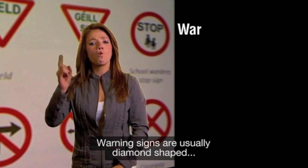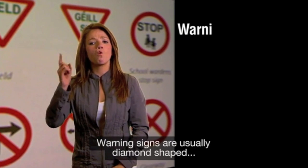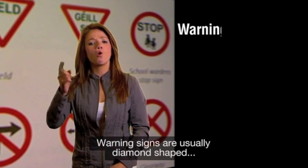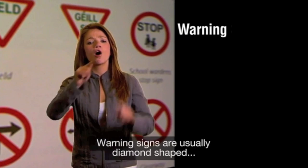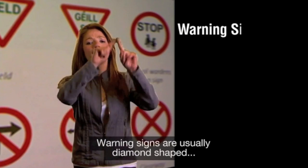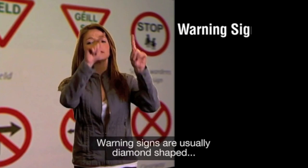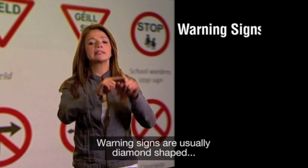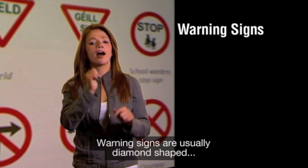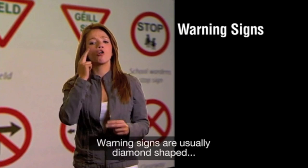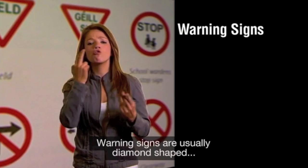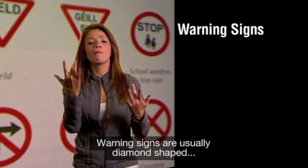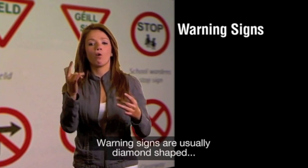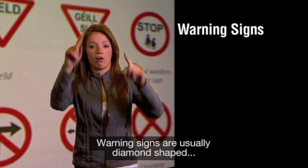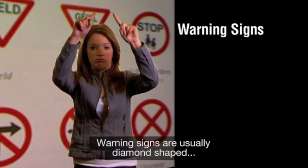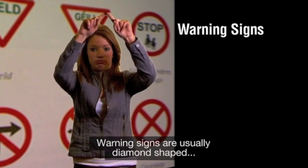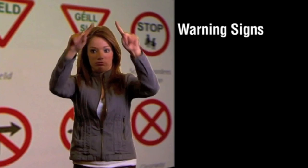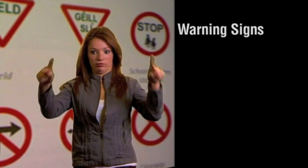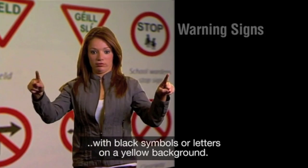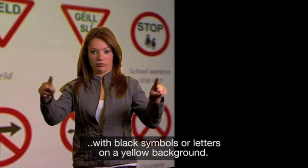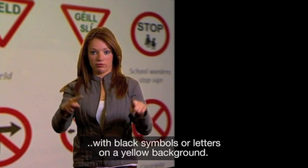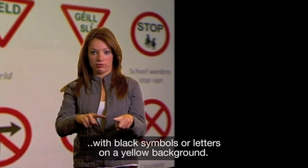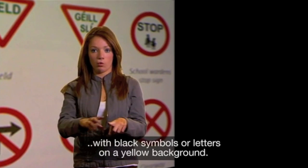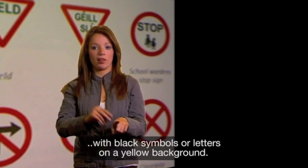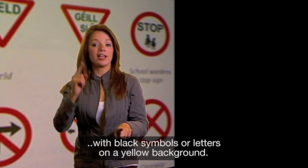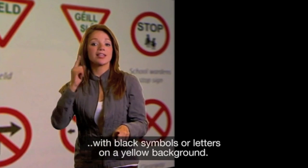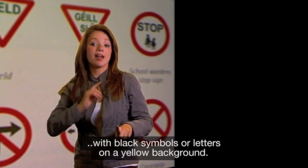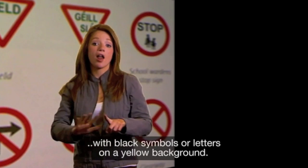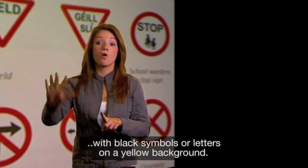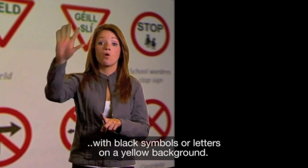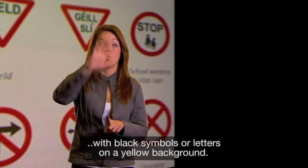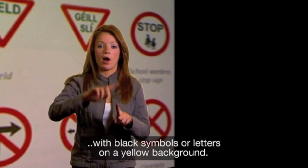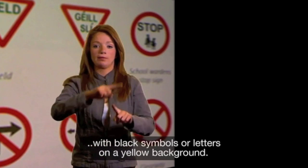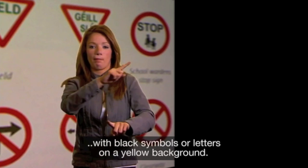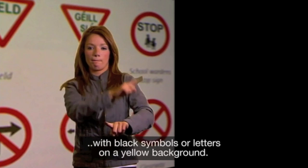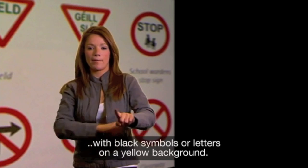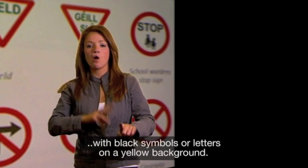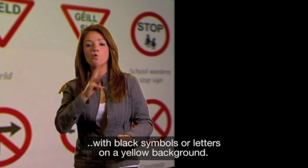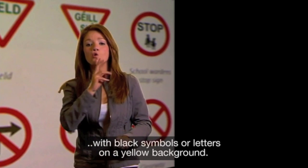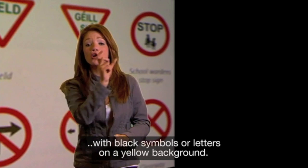Warning signs are usually diamond-shaped with black symbols or letters on a yellow background.